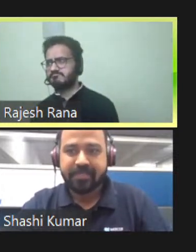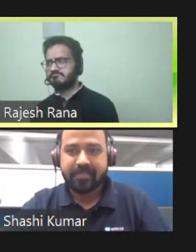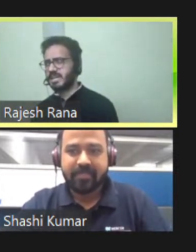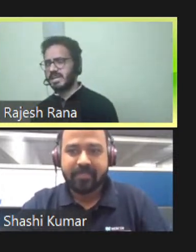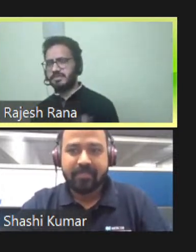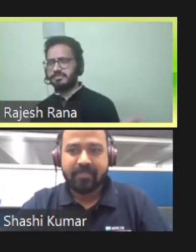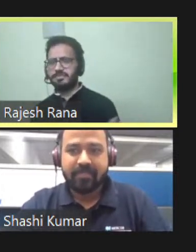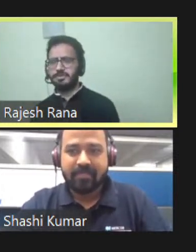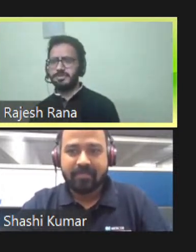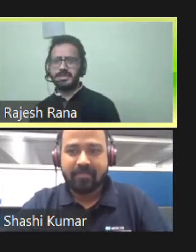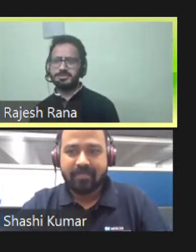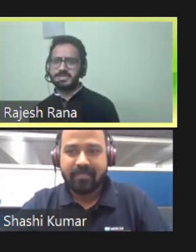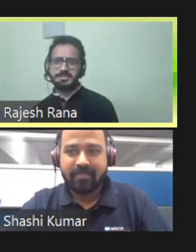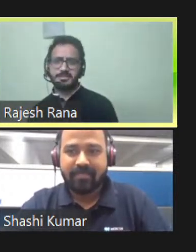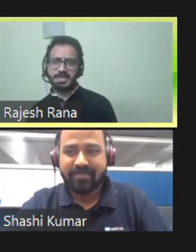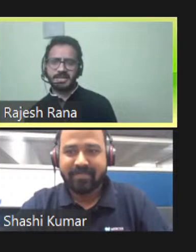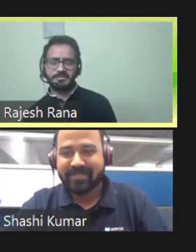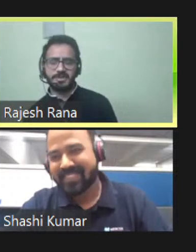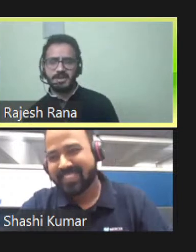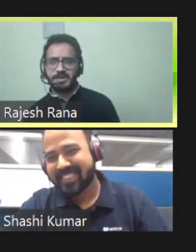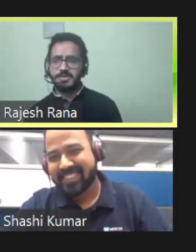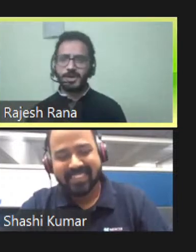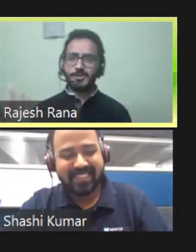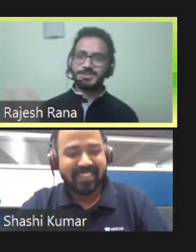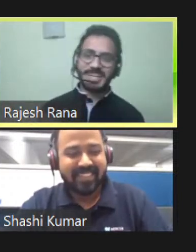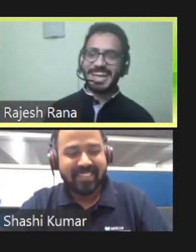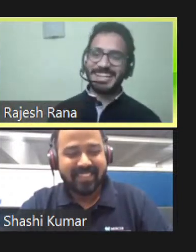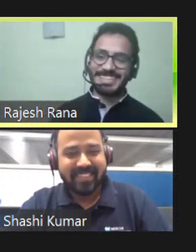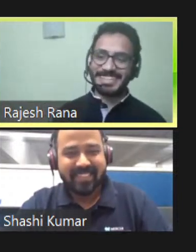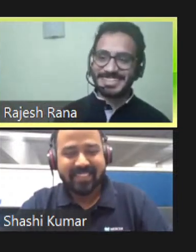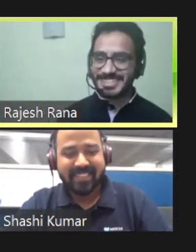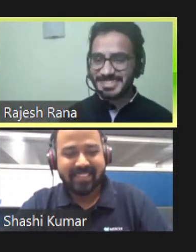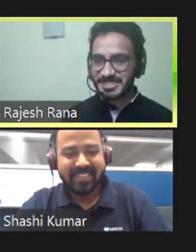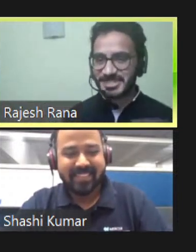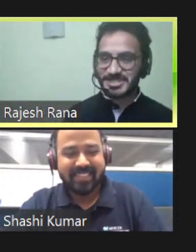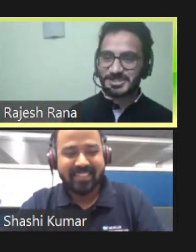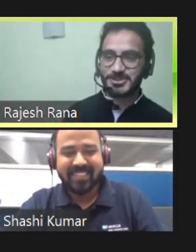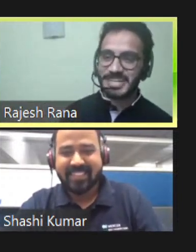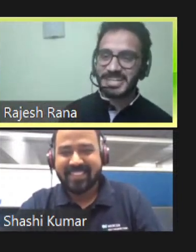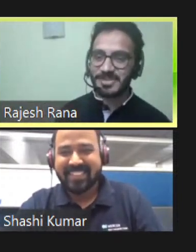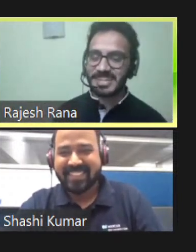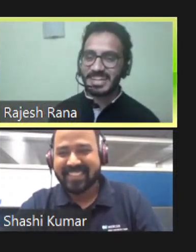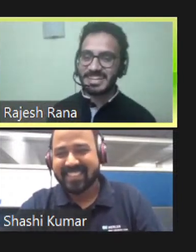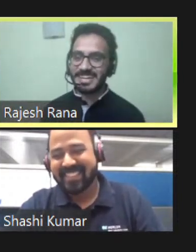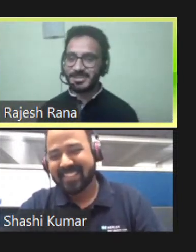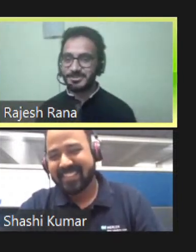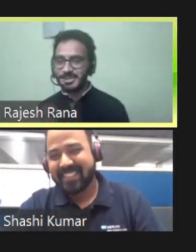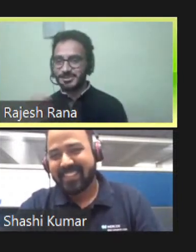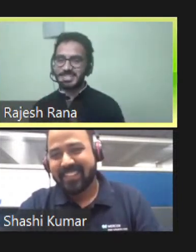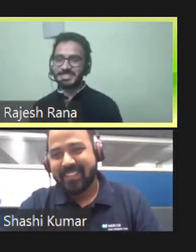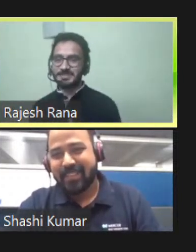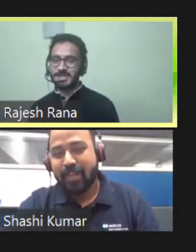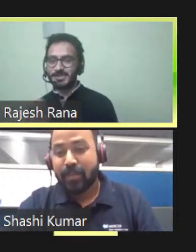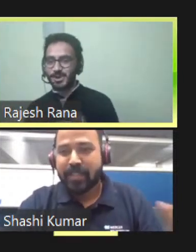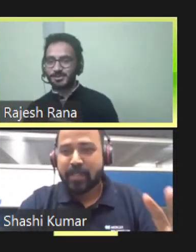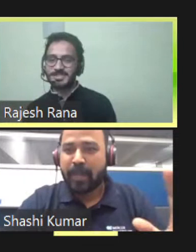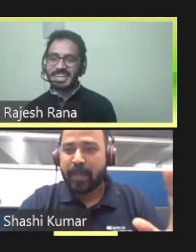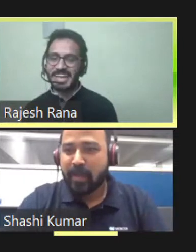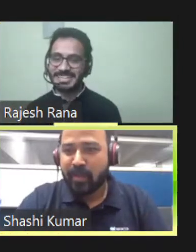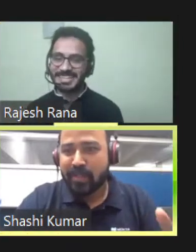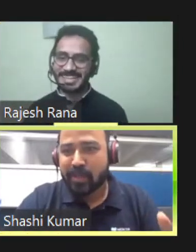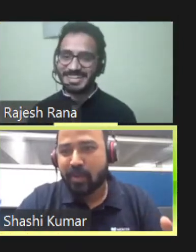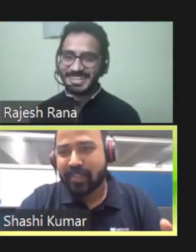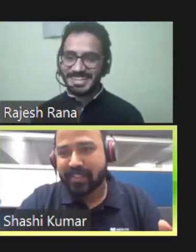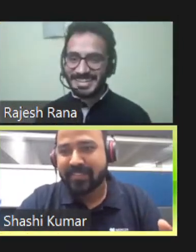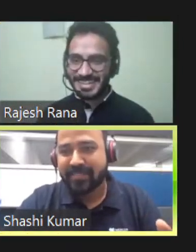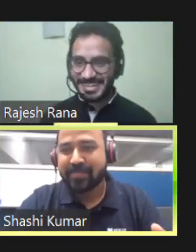out if you need to say something without saying anything? This is totally different line, right? You need to say Well, you are something just without putting saying me